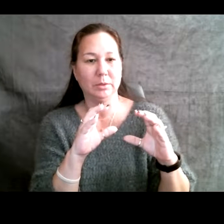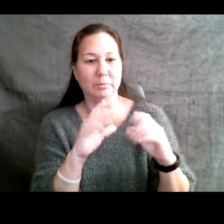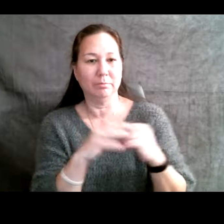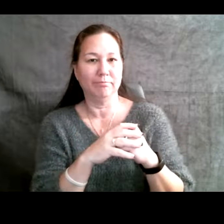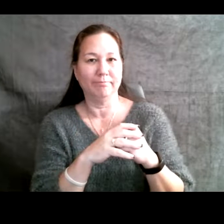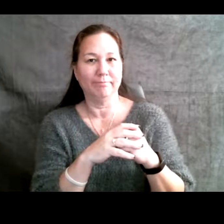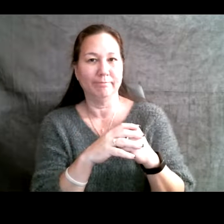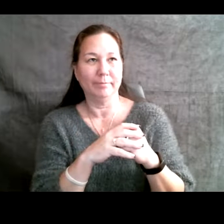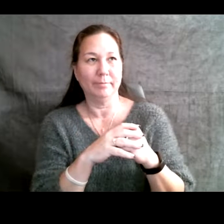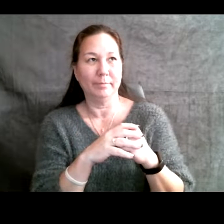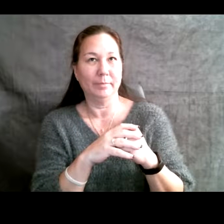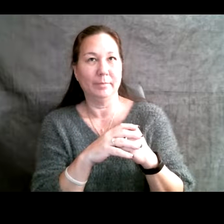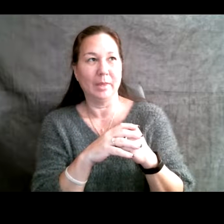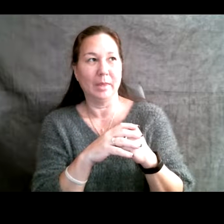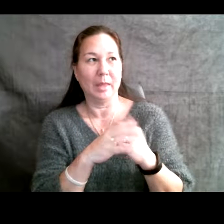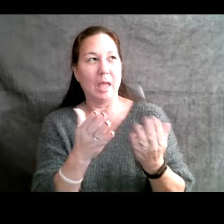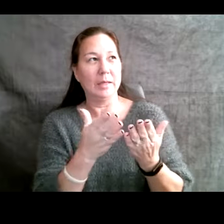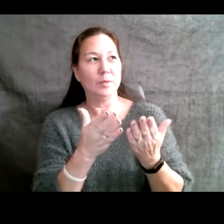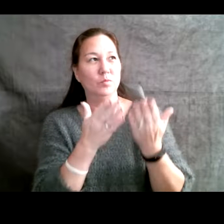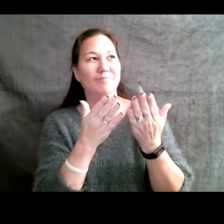issue around